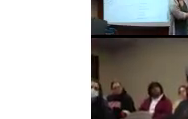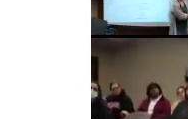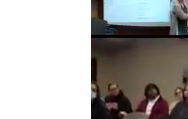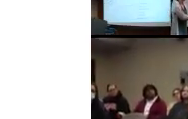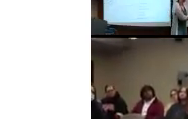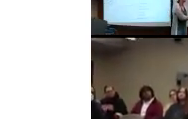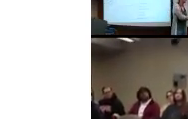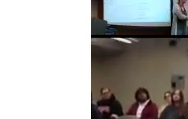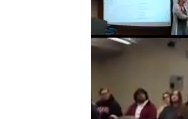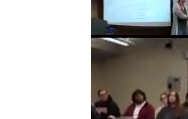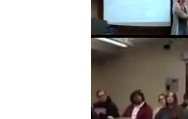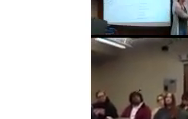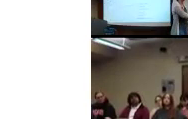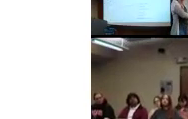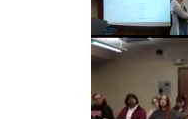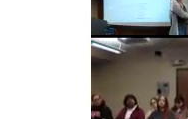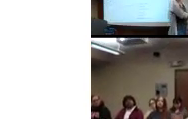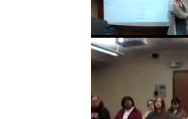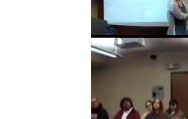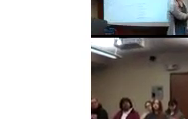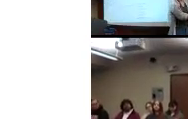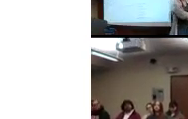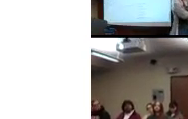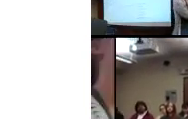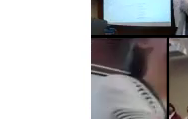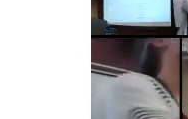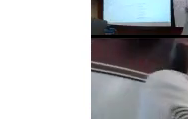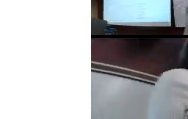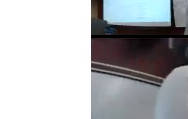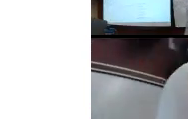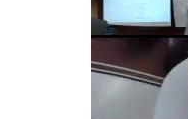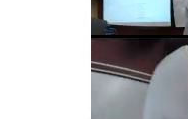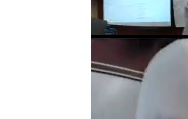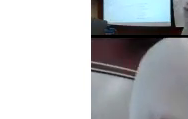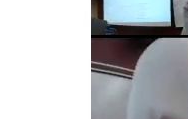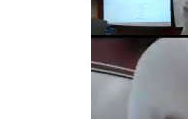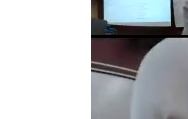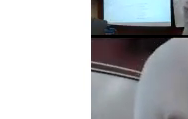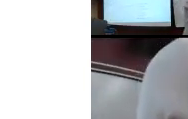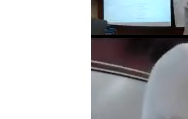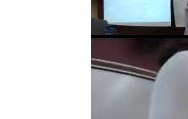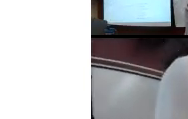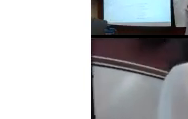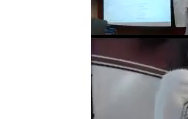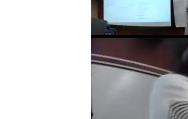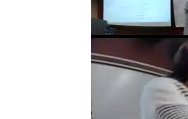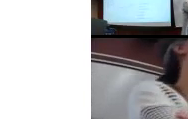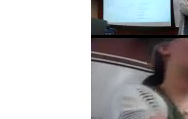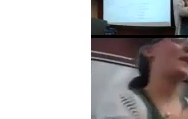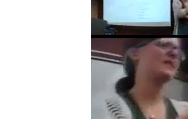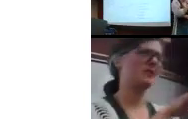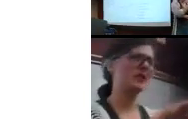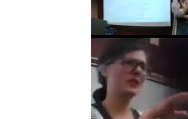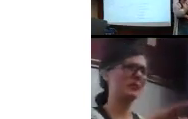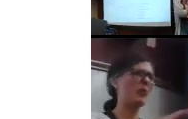they look for, like, where do they fall? Yeah, so that's a good question. So